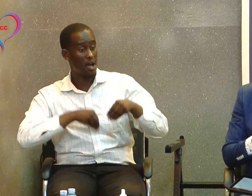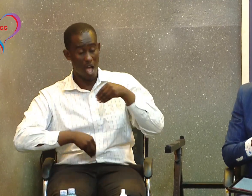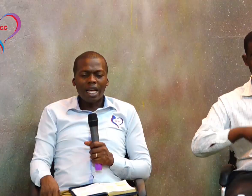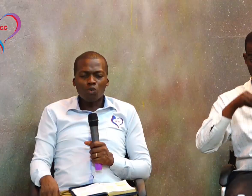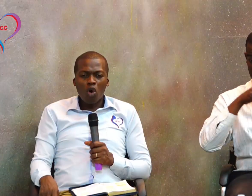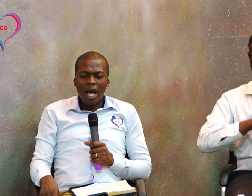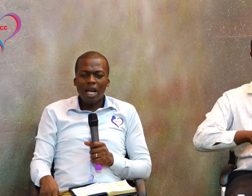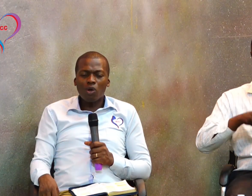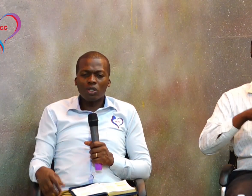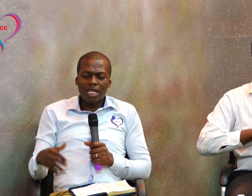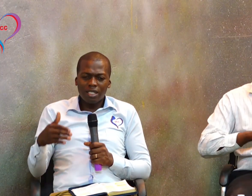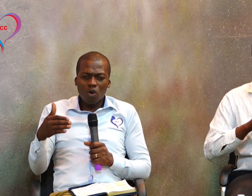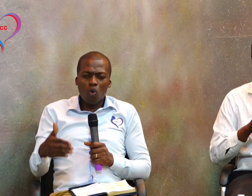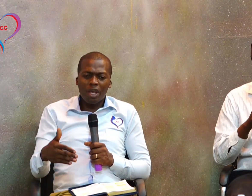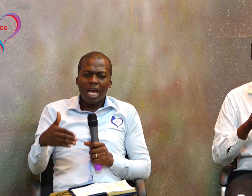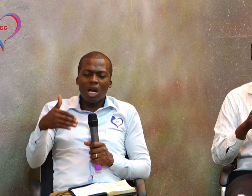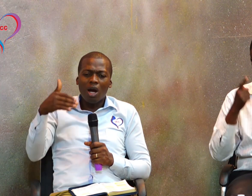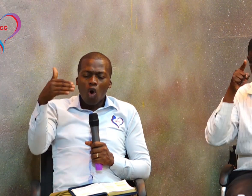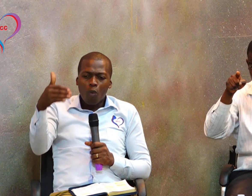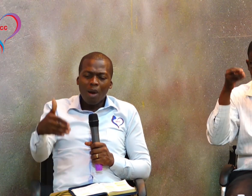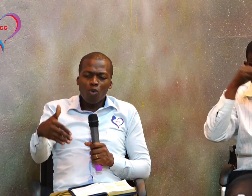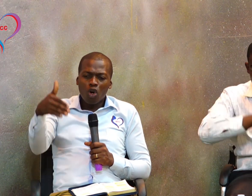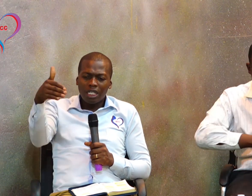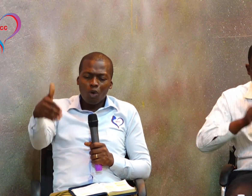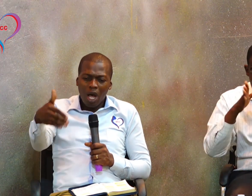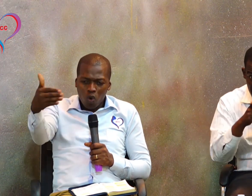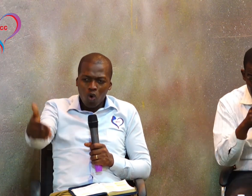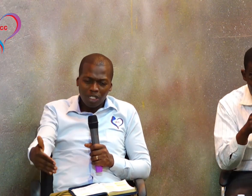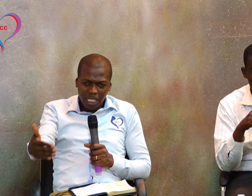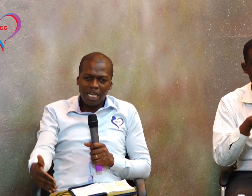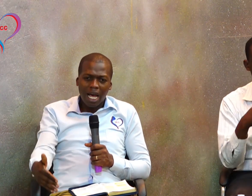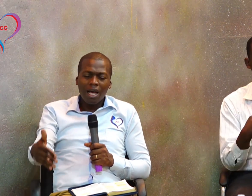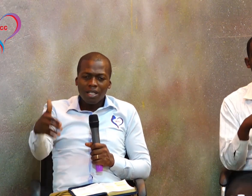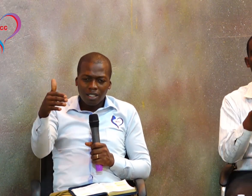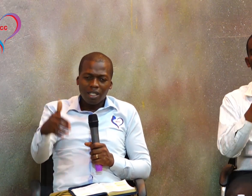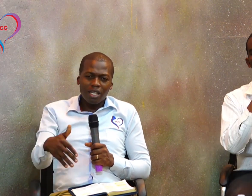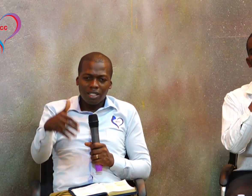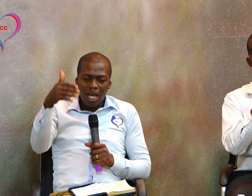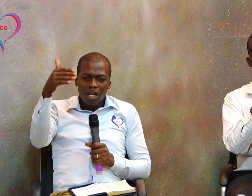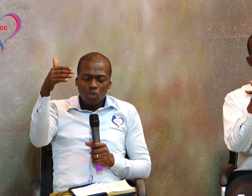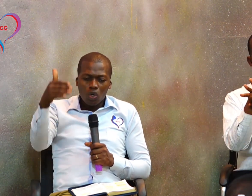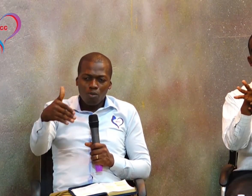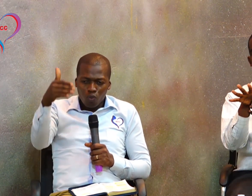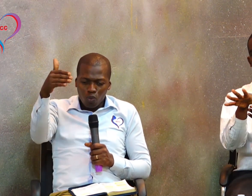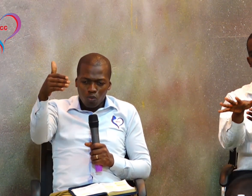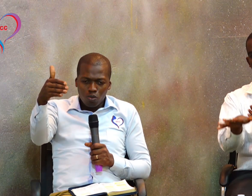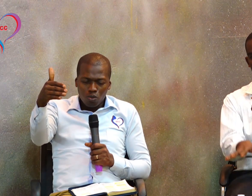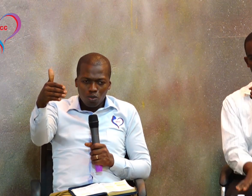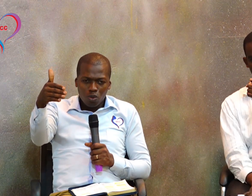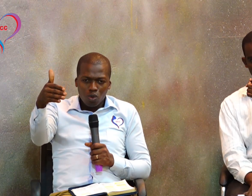waster. Kakati bwobanga gotosaze okubeeranga obulamu bwote obako wobuteeka kitegeeza tolimu